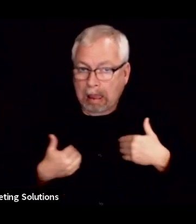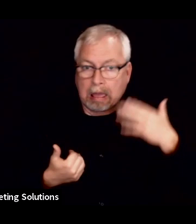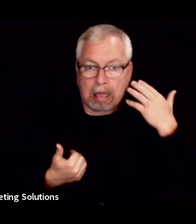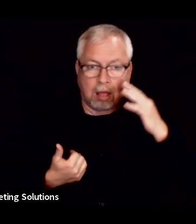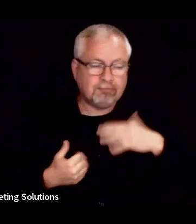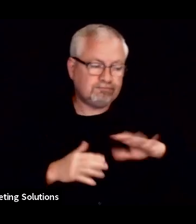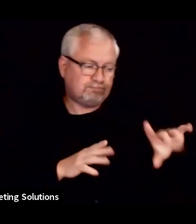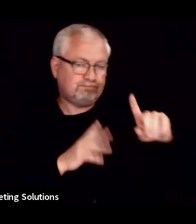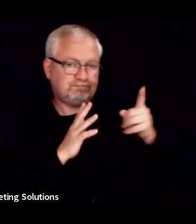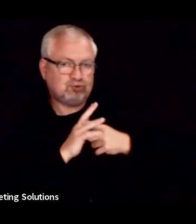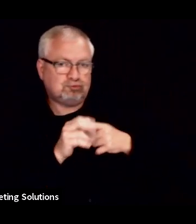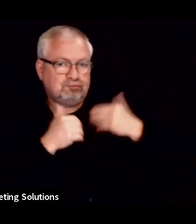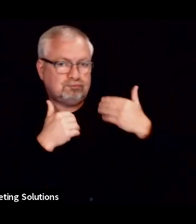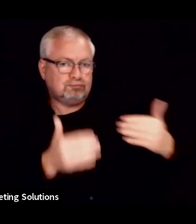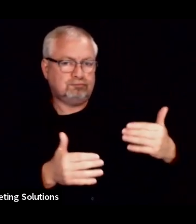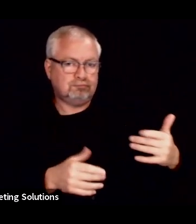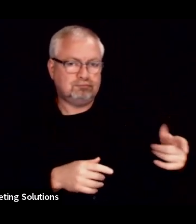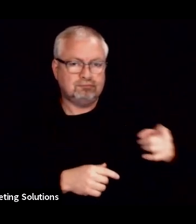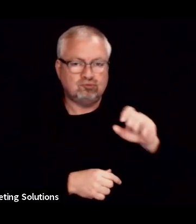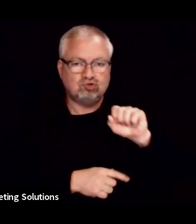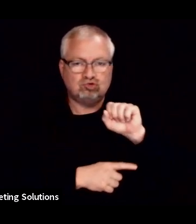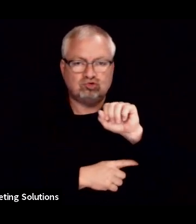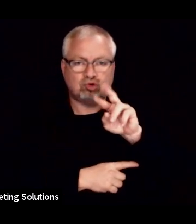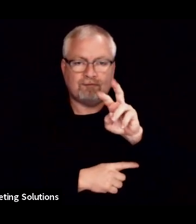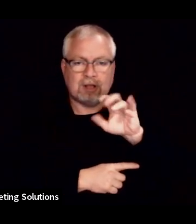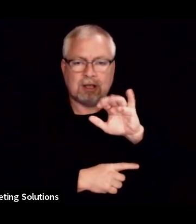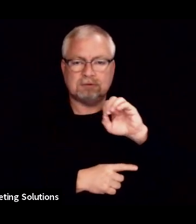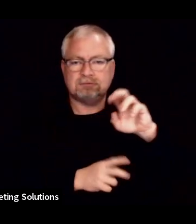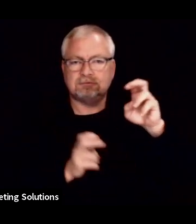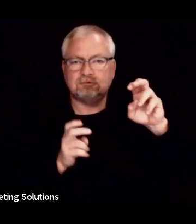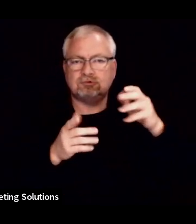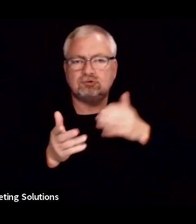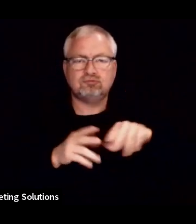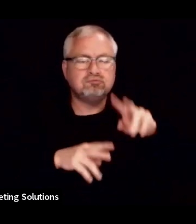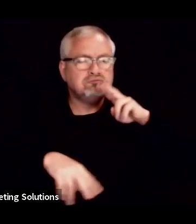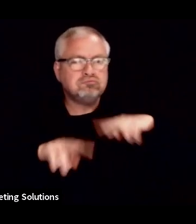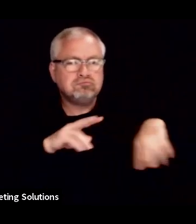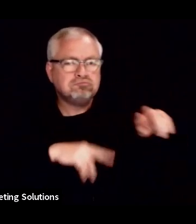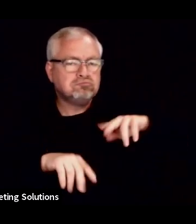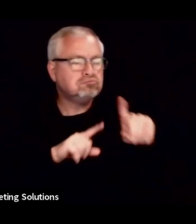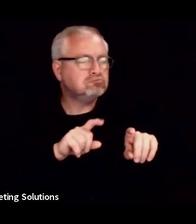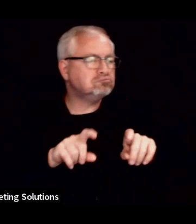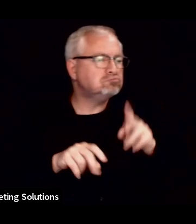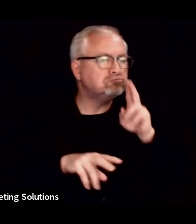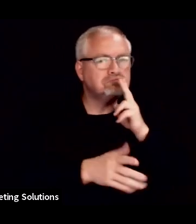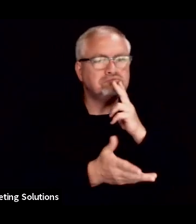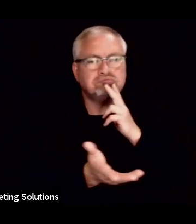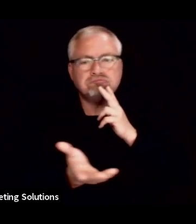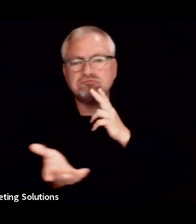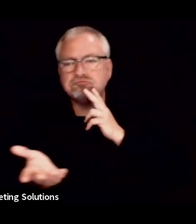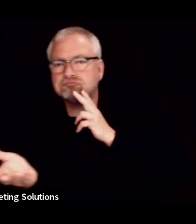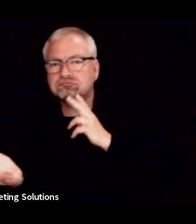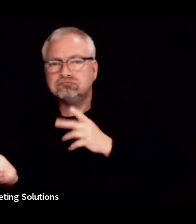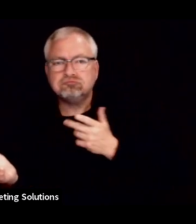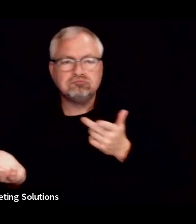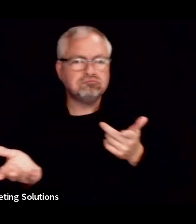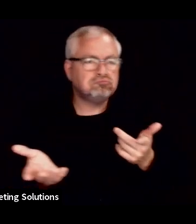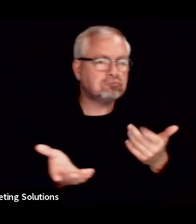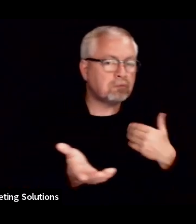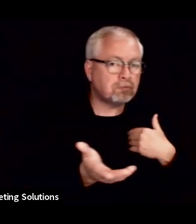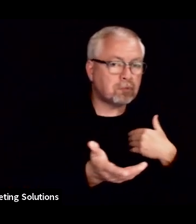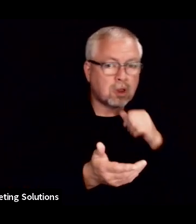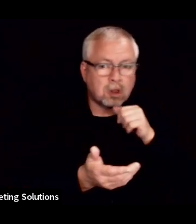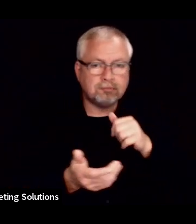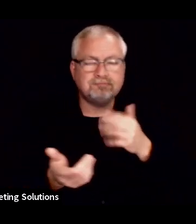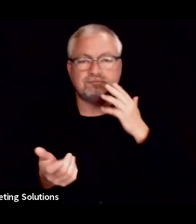these armory clinics are not screening out people for symptoms, but testing anyone who